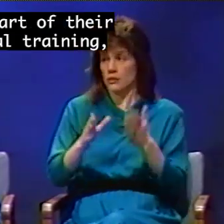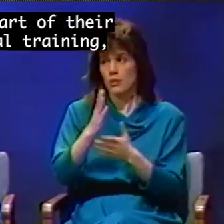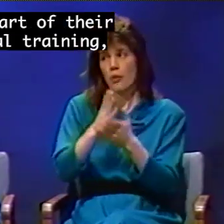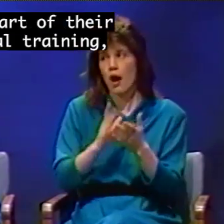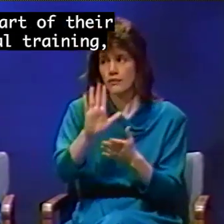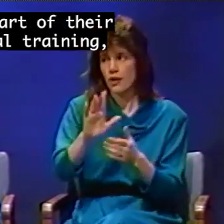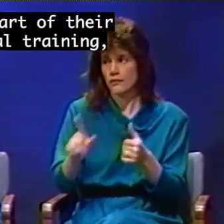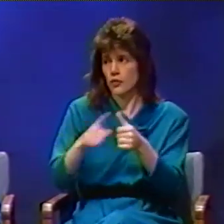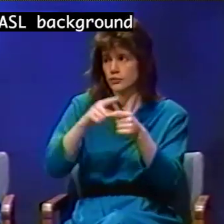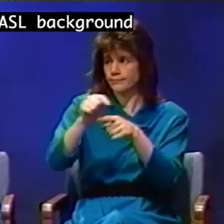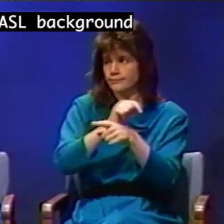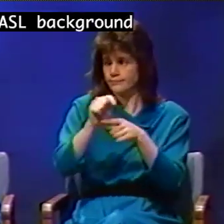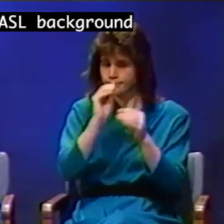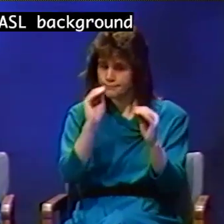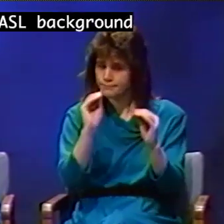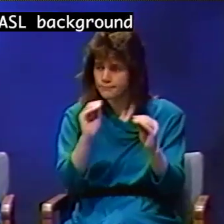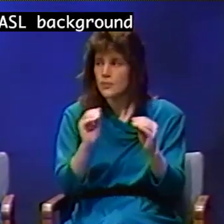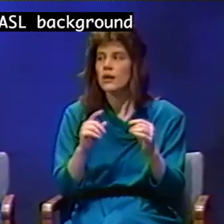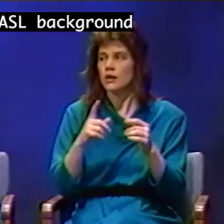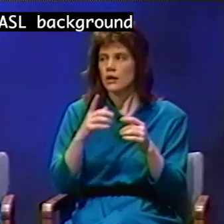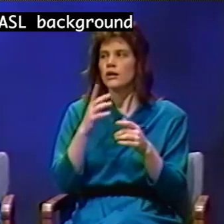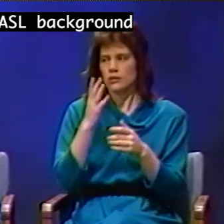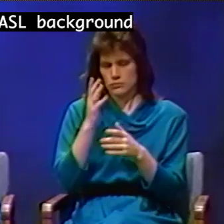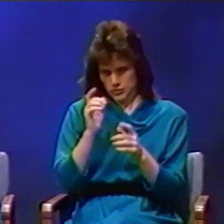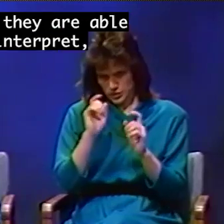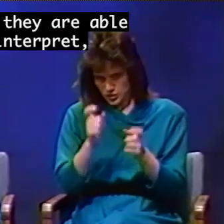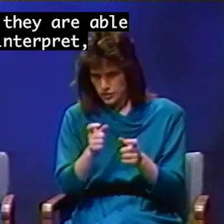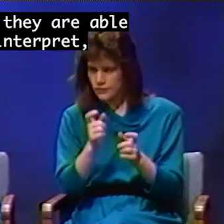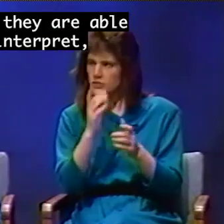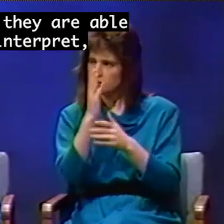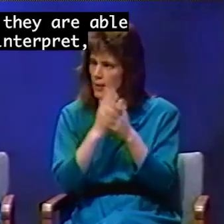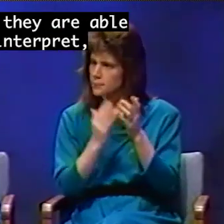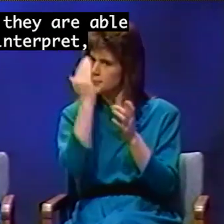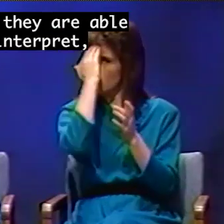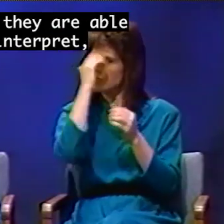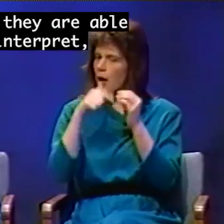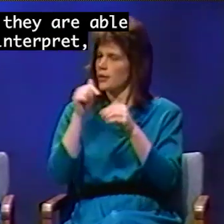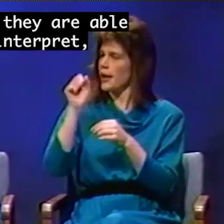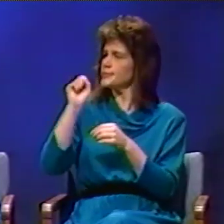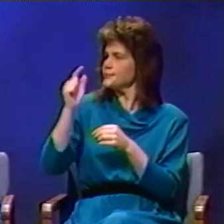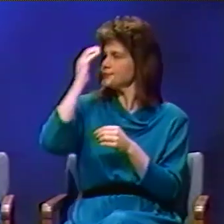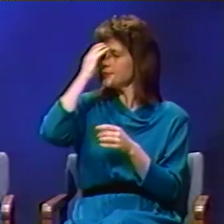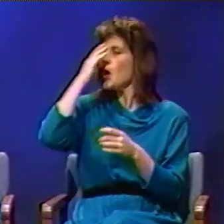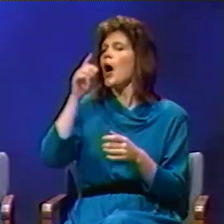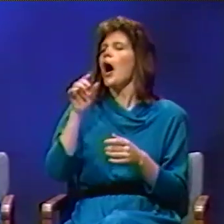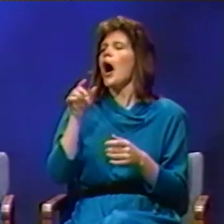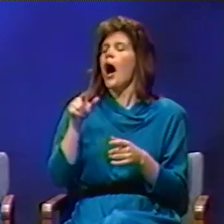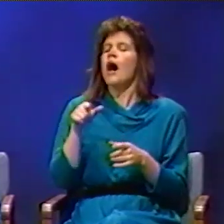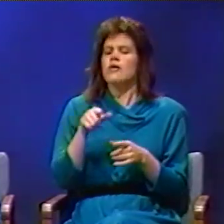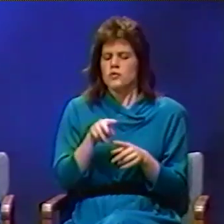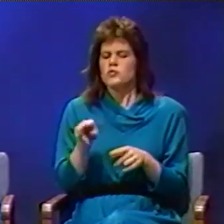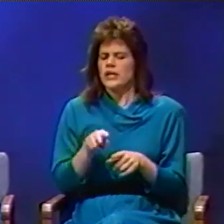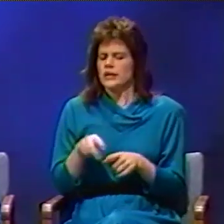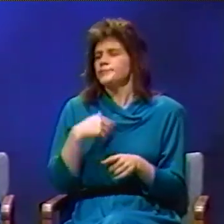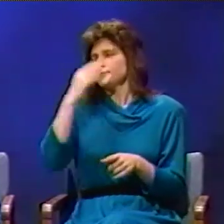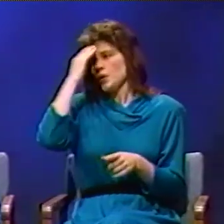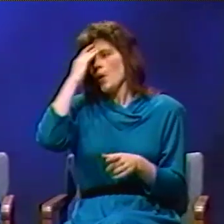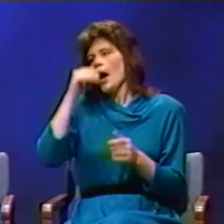initial training is some ASL background so that they are able to interpret. And that depends on the person who's receiving the